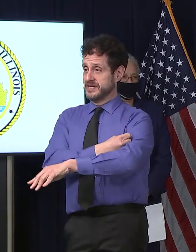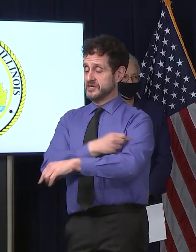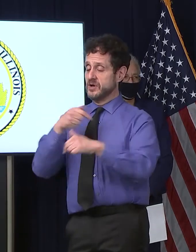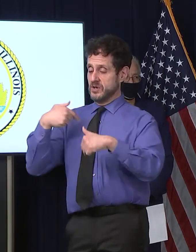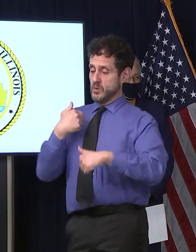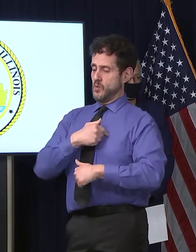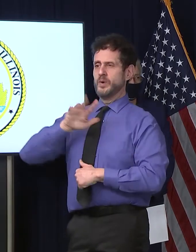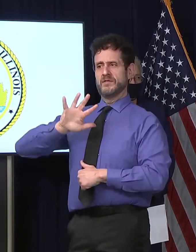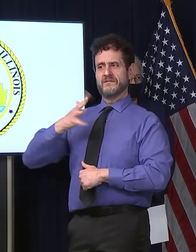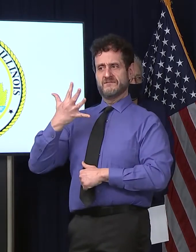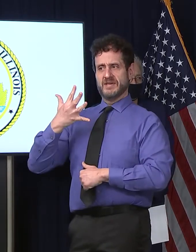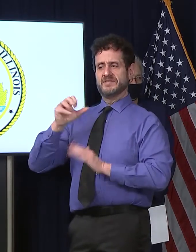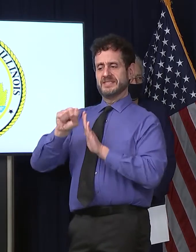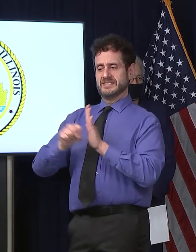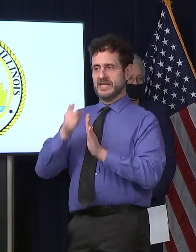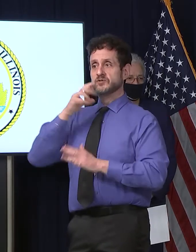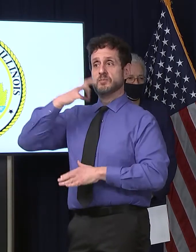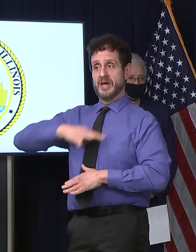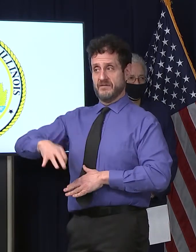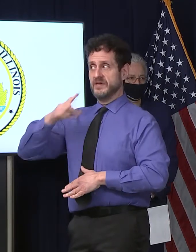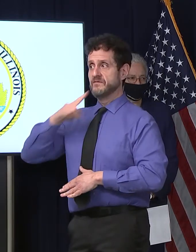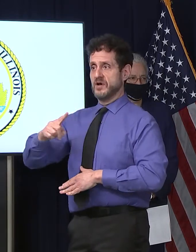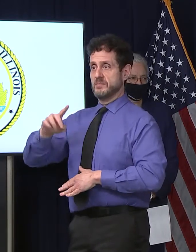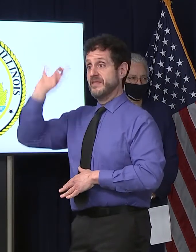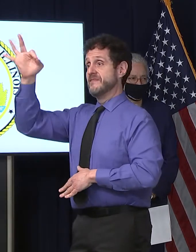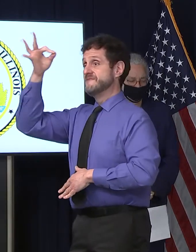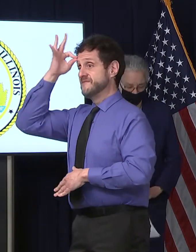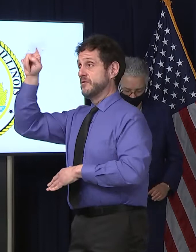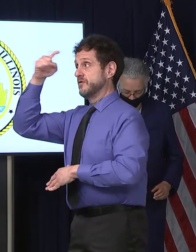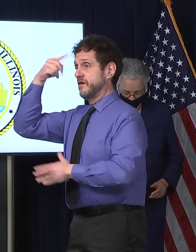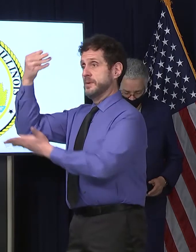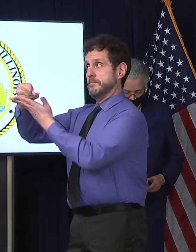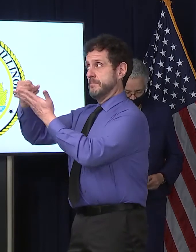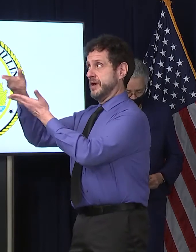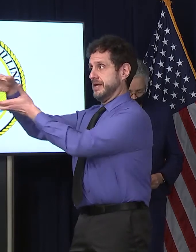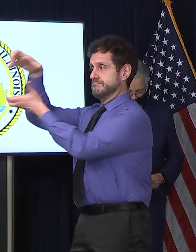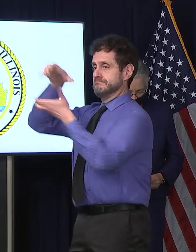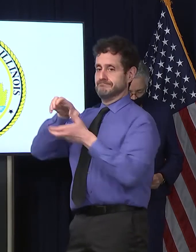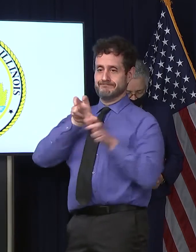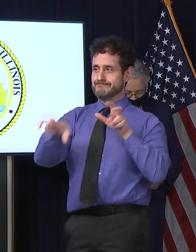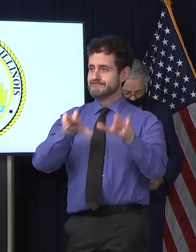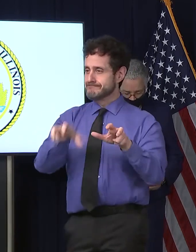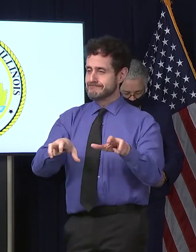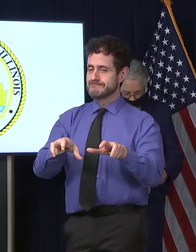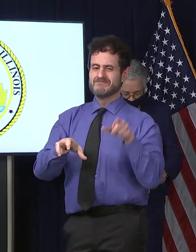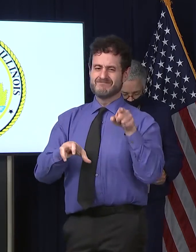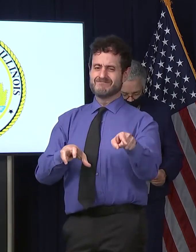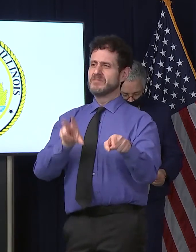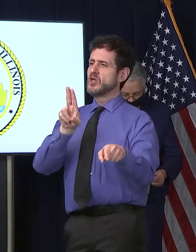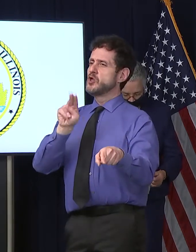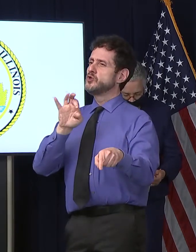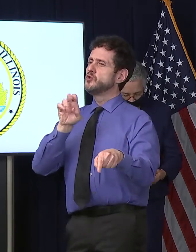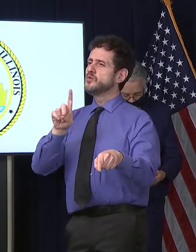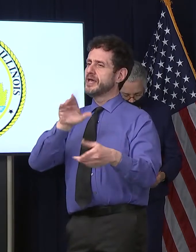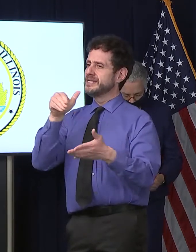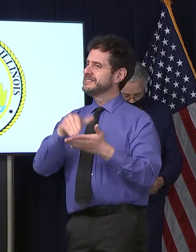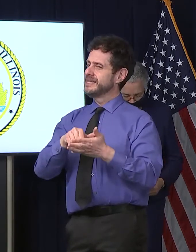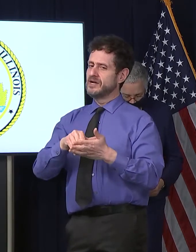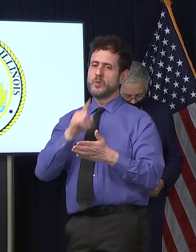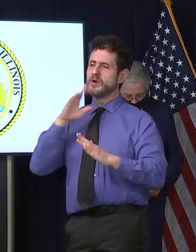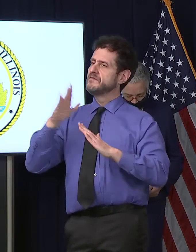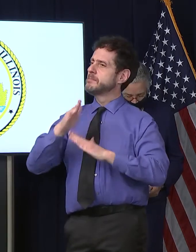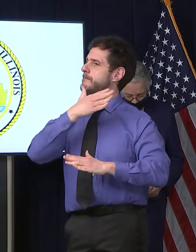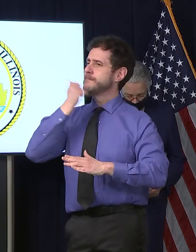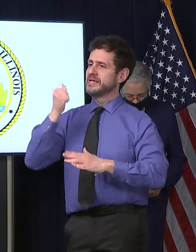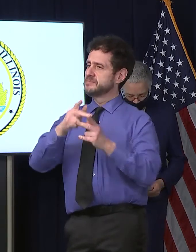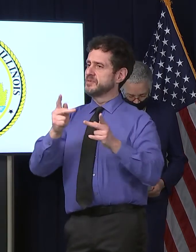benefit from this high-volume federal investment. The United Center is one of the best locations for vaccinating large